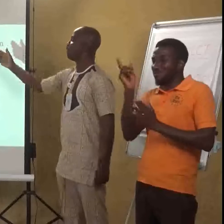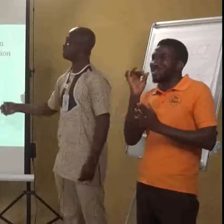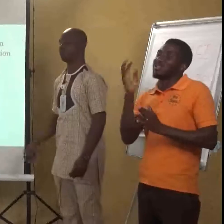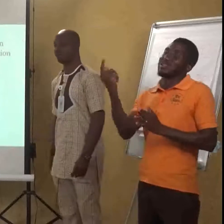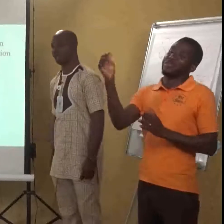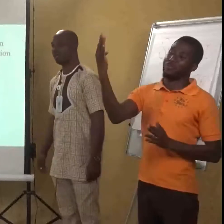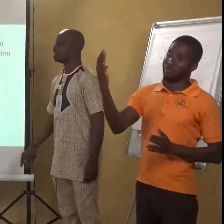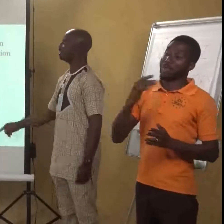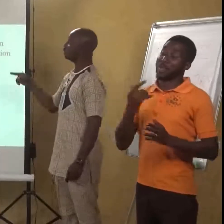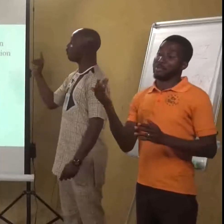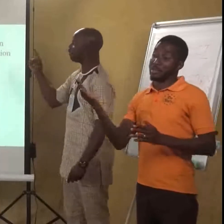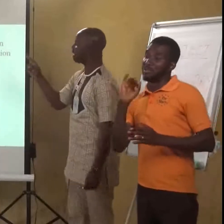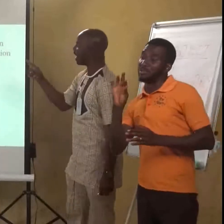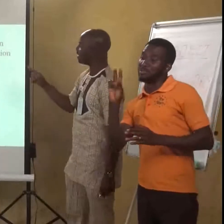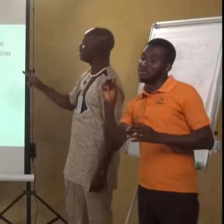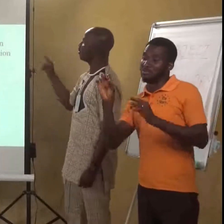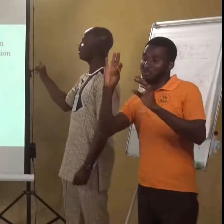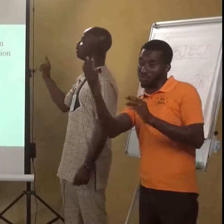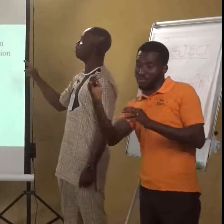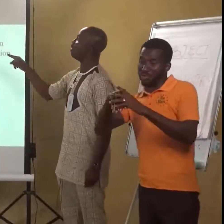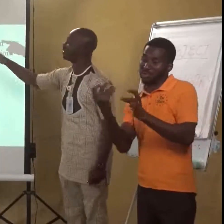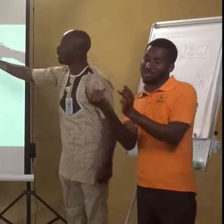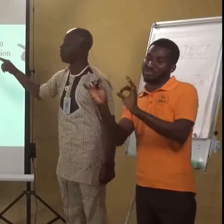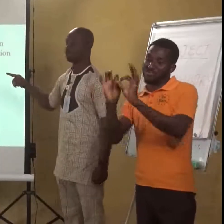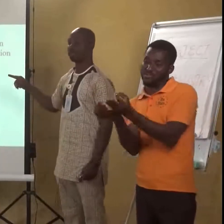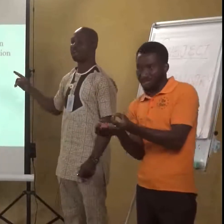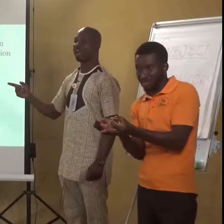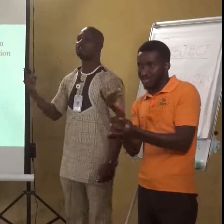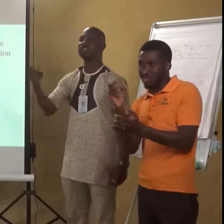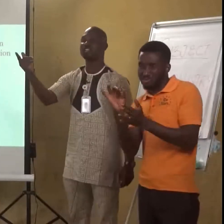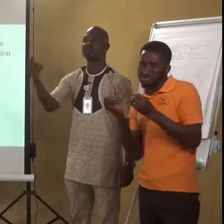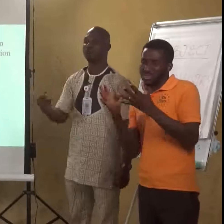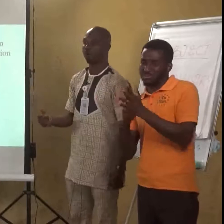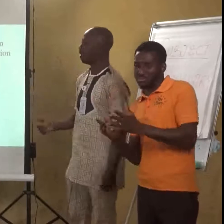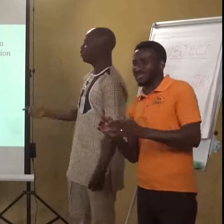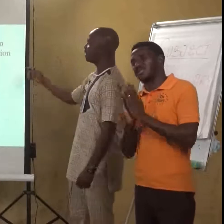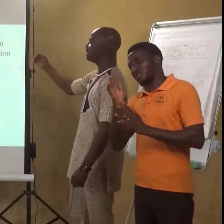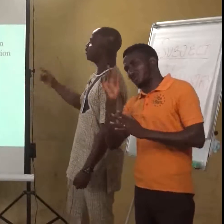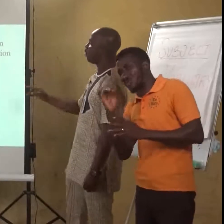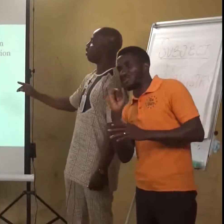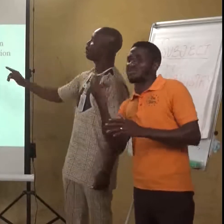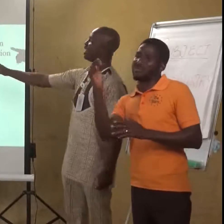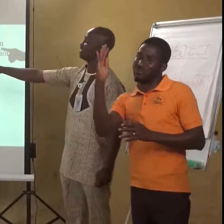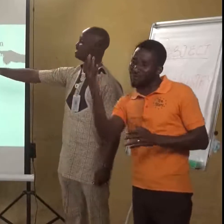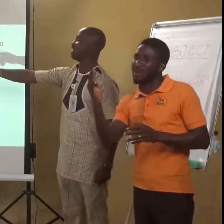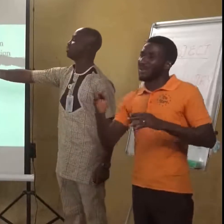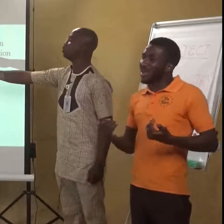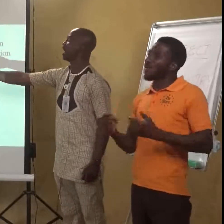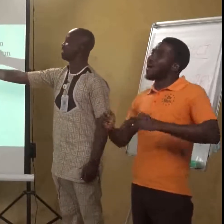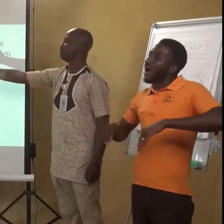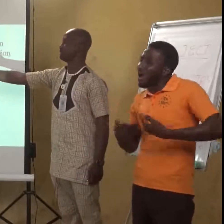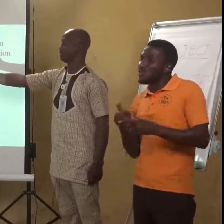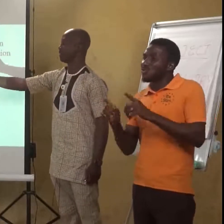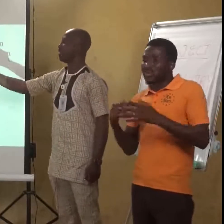no 4 in the formula. Now, the 4 there is the oxidation number of carbon. And how do we get the 4? We get the 4 by these